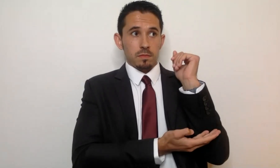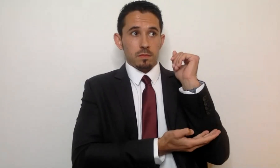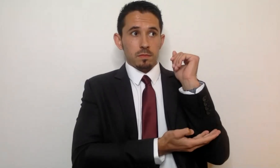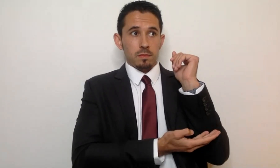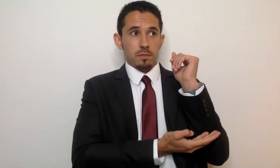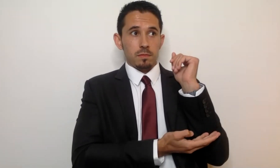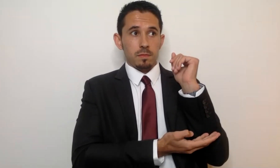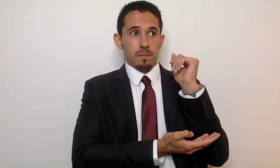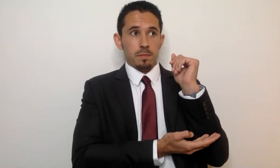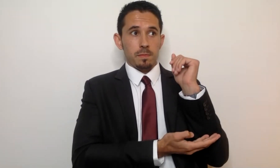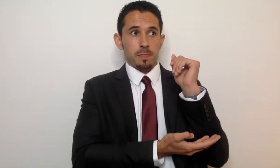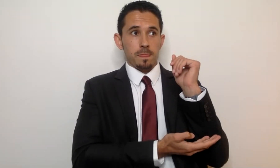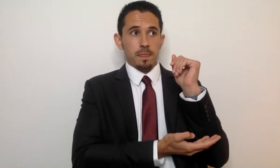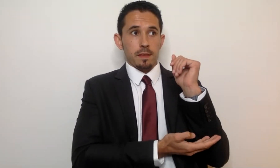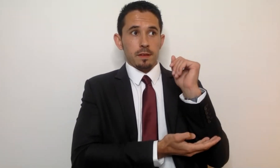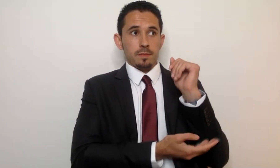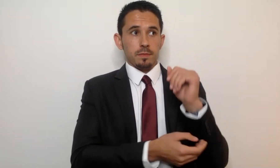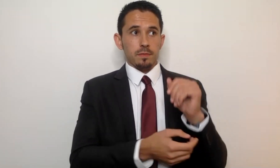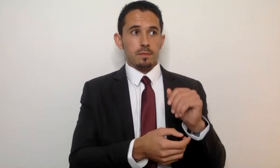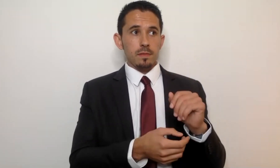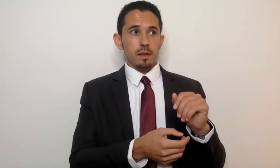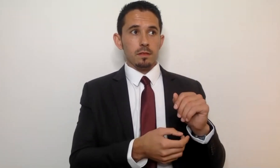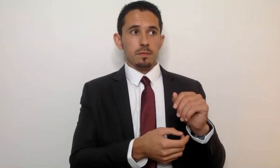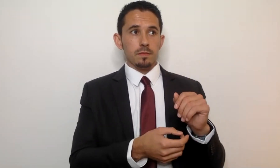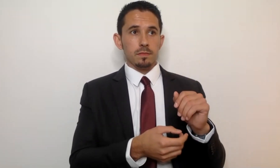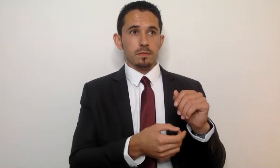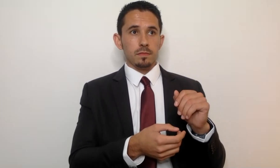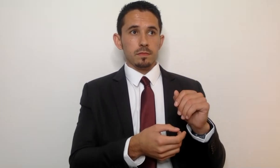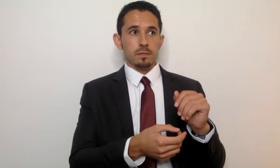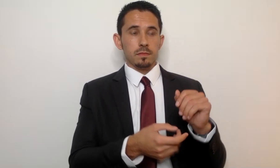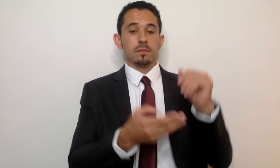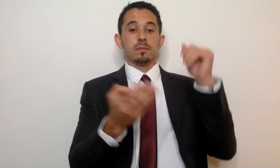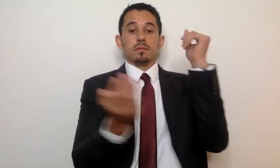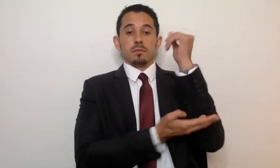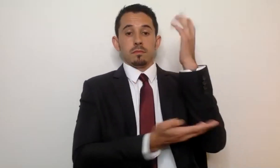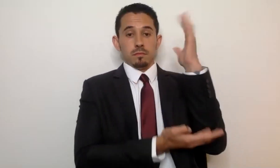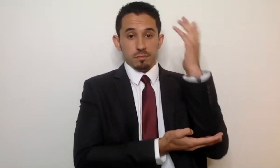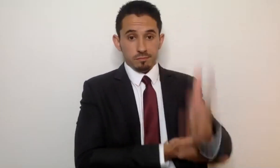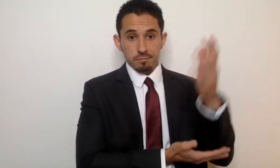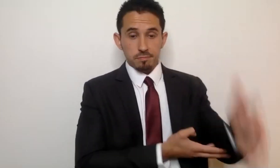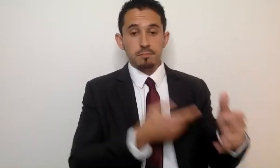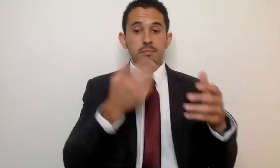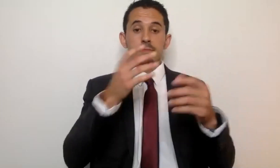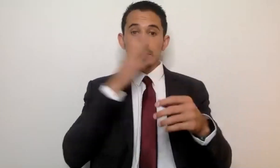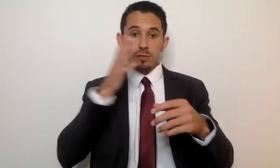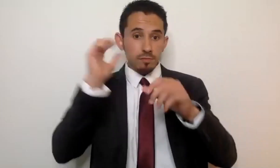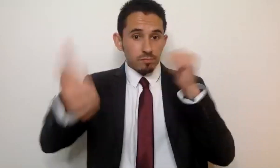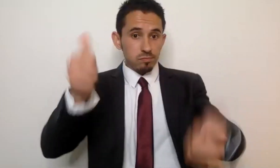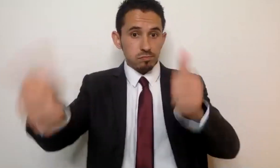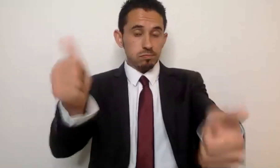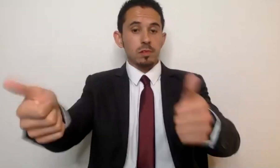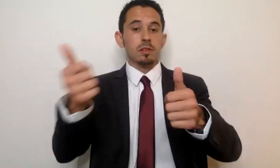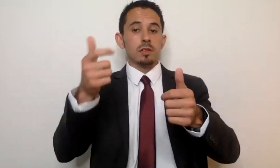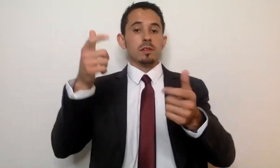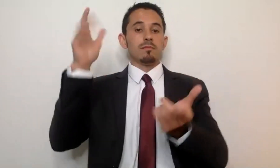host. Because there's a large number of animals, there's actually a dilution effect of the pathogen in that population. So there's a lower chance of ticks actually being